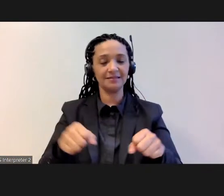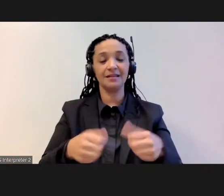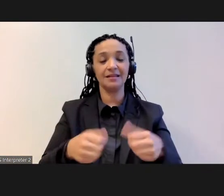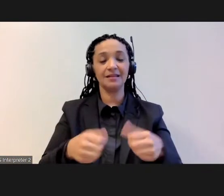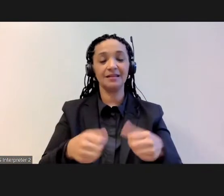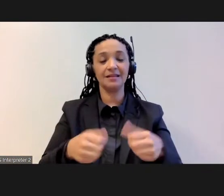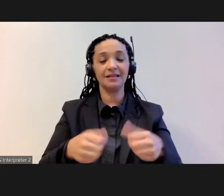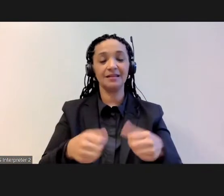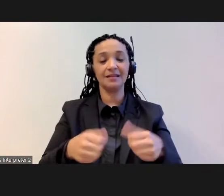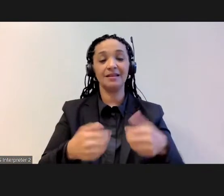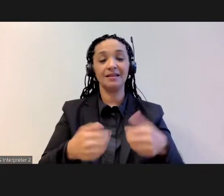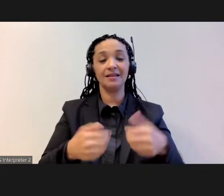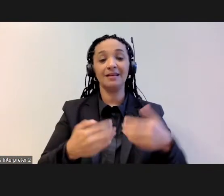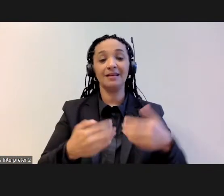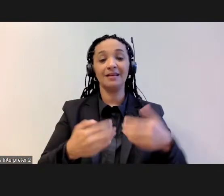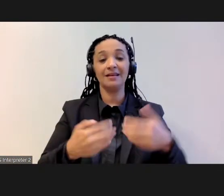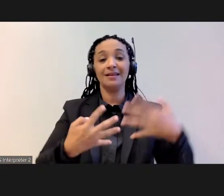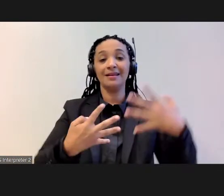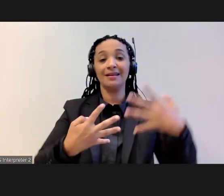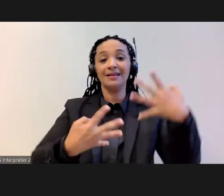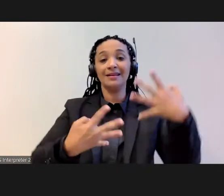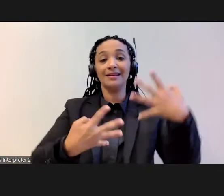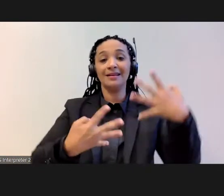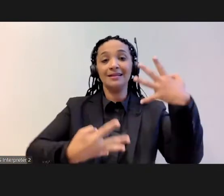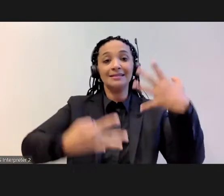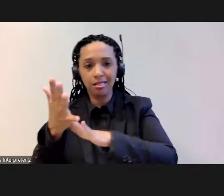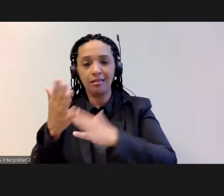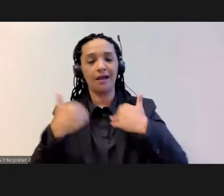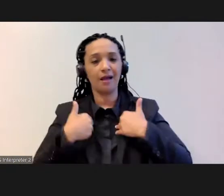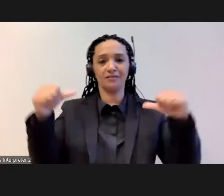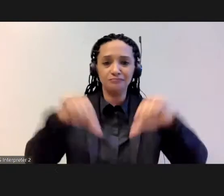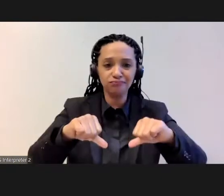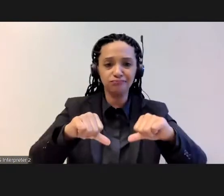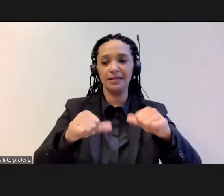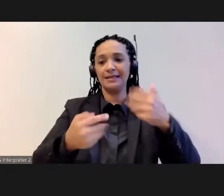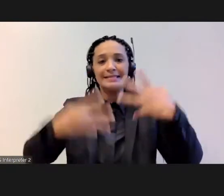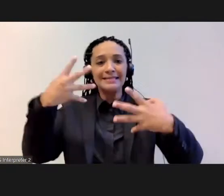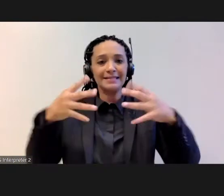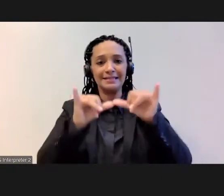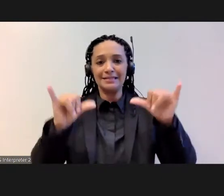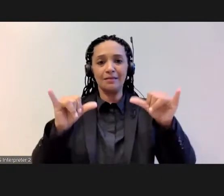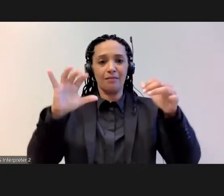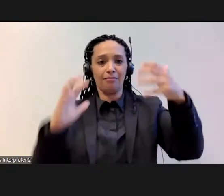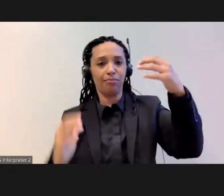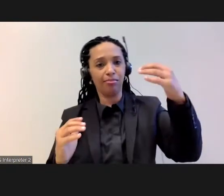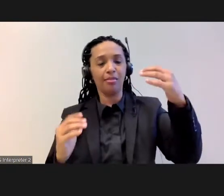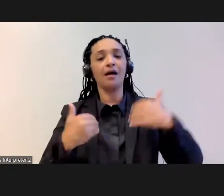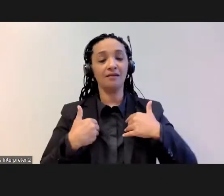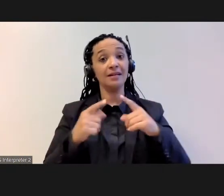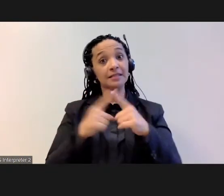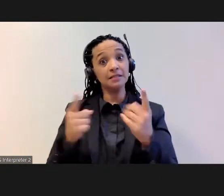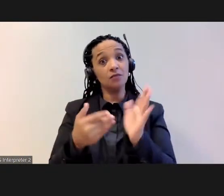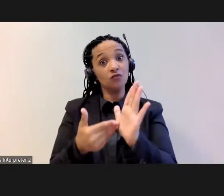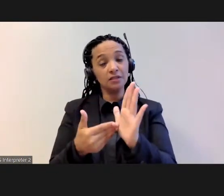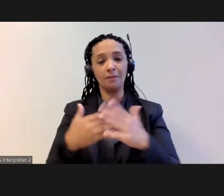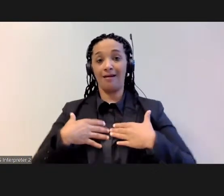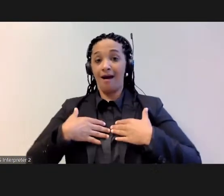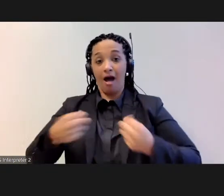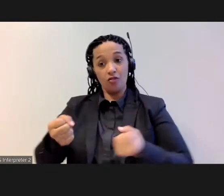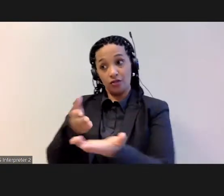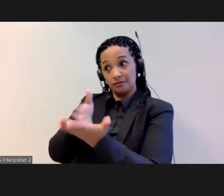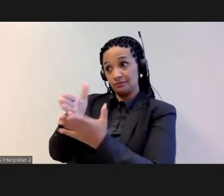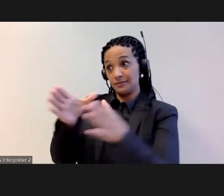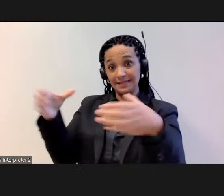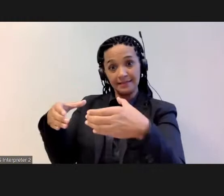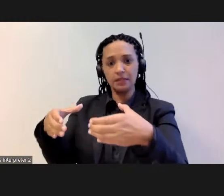fragmentation, duplication, proliferation of data systems, in our countries, and especially in some of the sectors such as health sector. In most of our countries, you